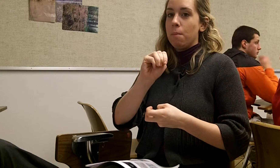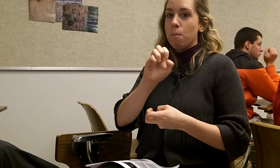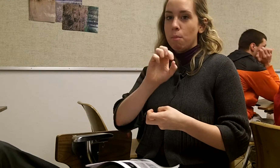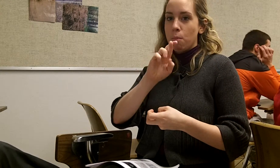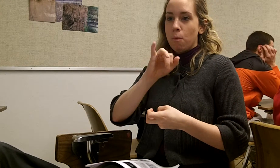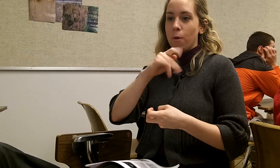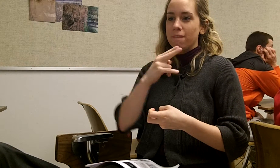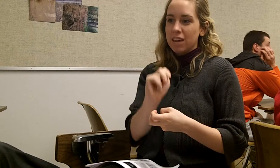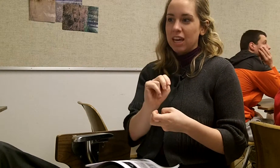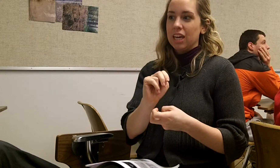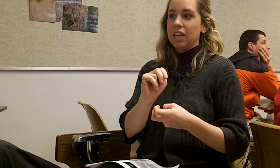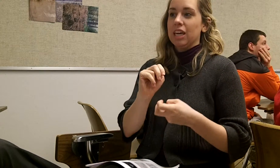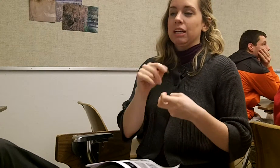And then there's